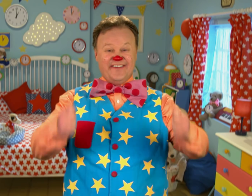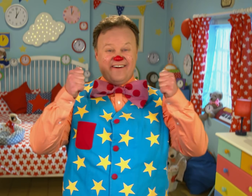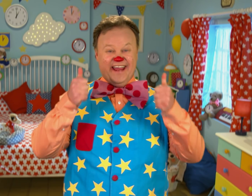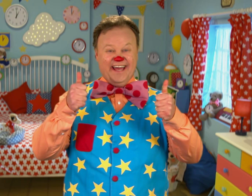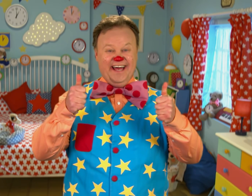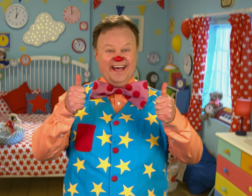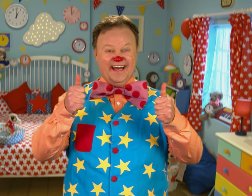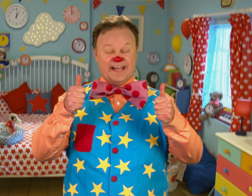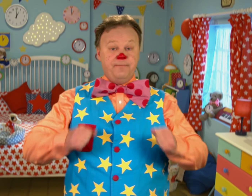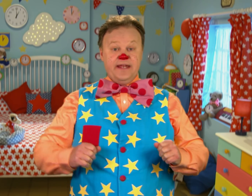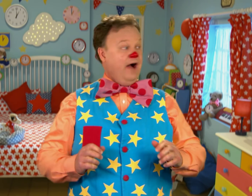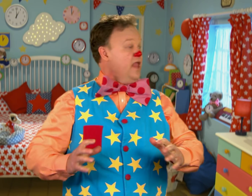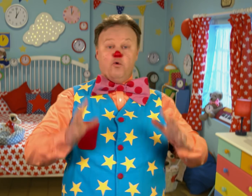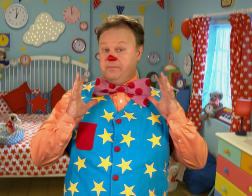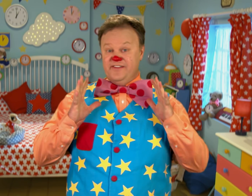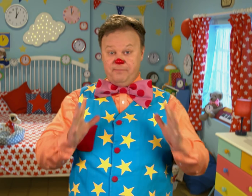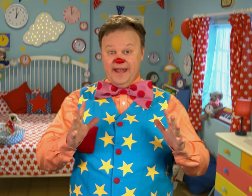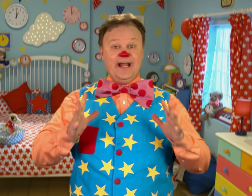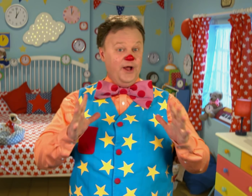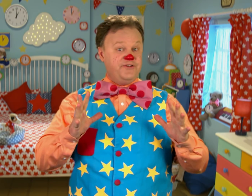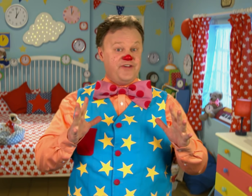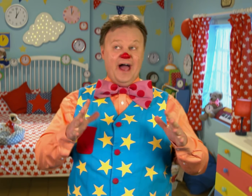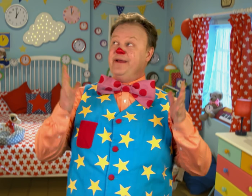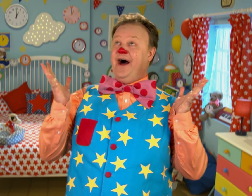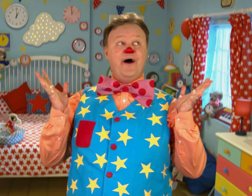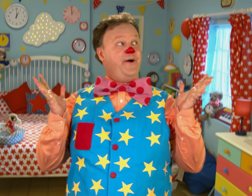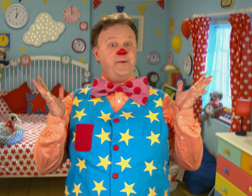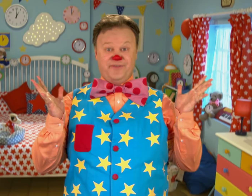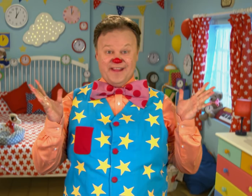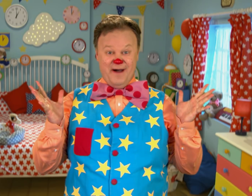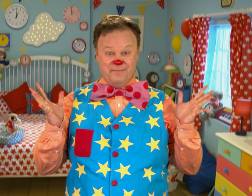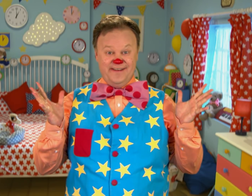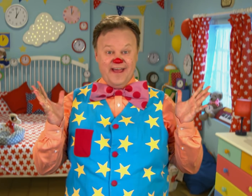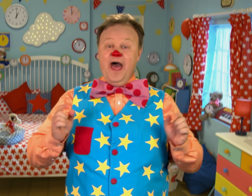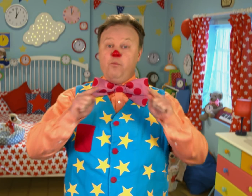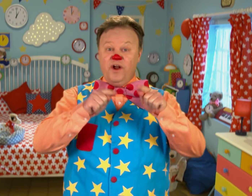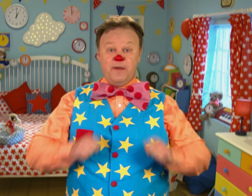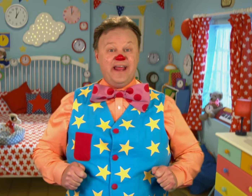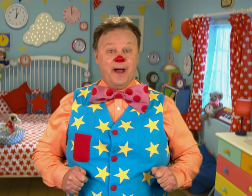Very good. Now, we've been spending a lot of time in our homes at the moment. What have you been up